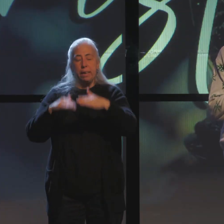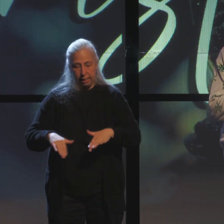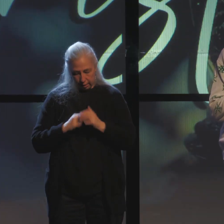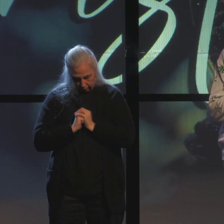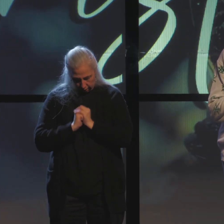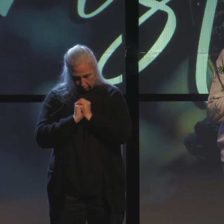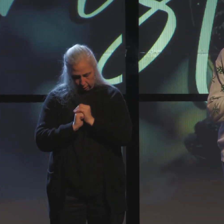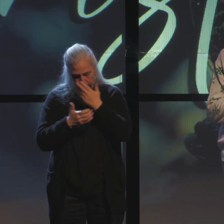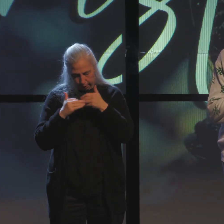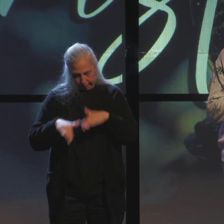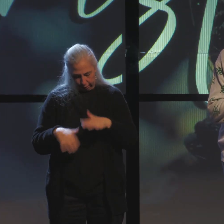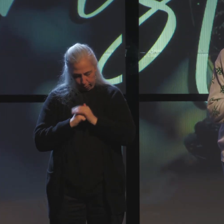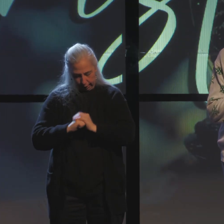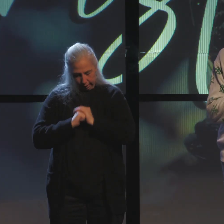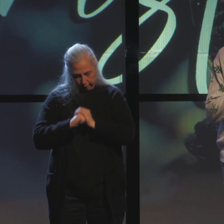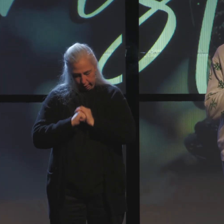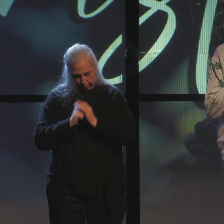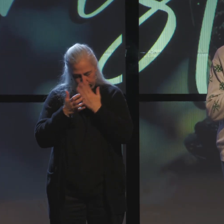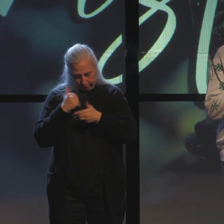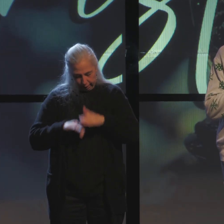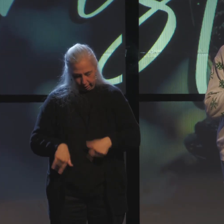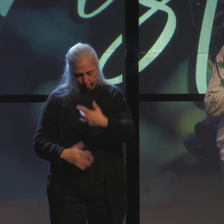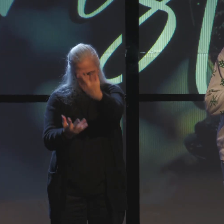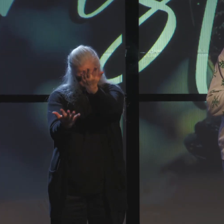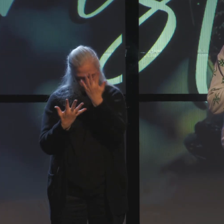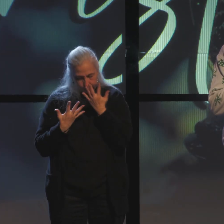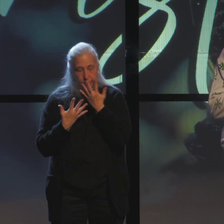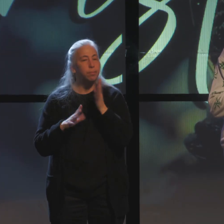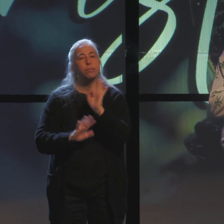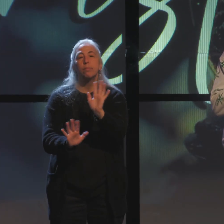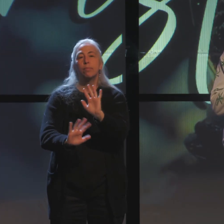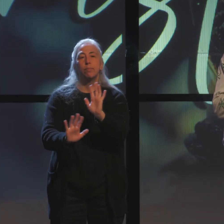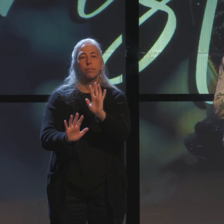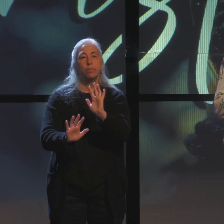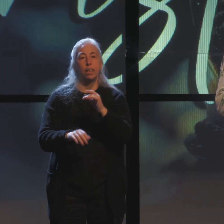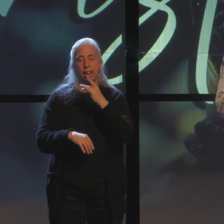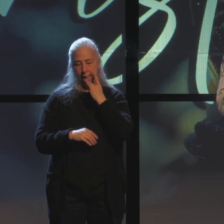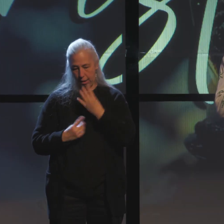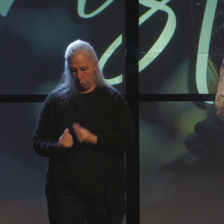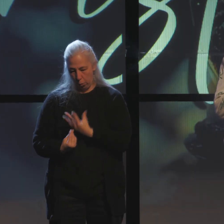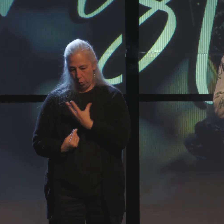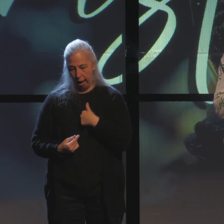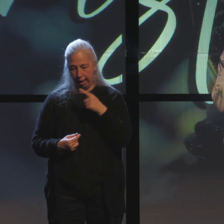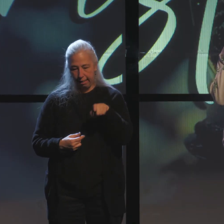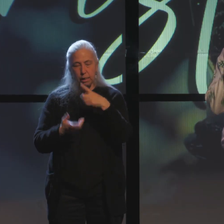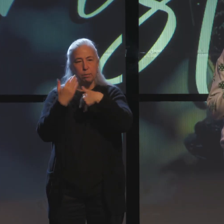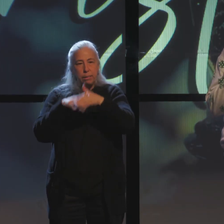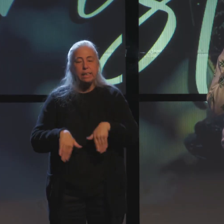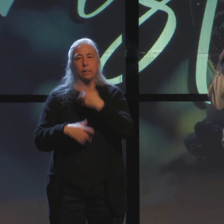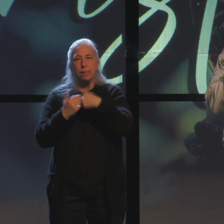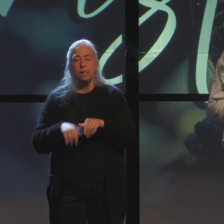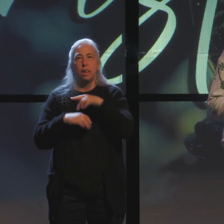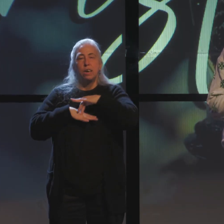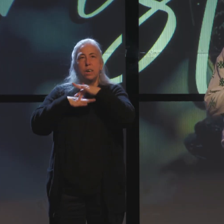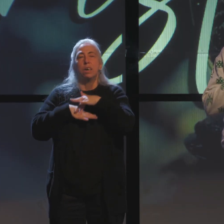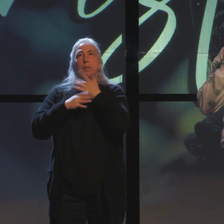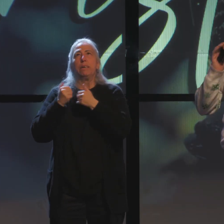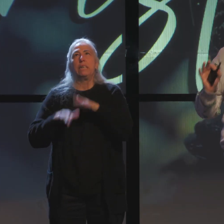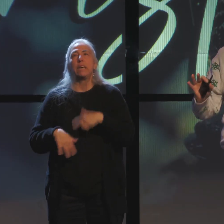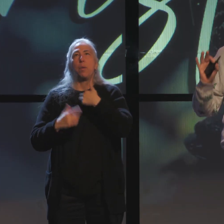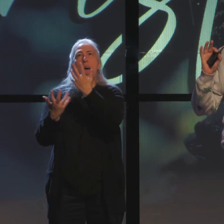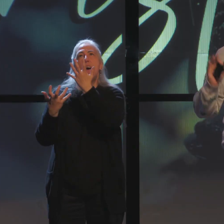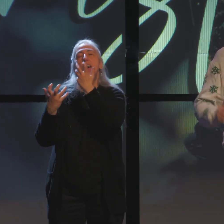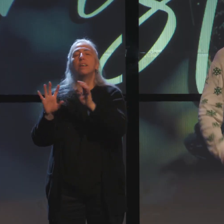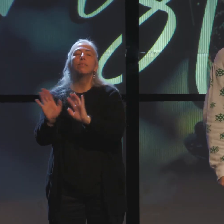peace, give me peace, give me peace, give me peace, give me peace, peace, peace, peace, peace. I'm going to go light my candle. I'm going to get me some peace. Peace, I need peace, I need peace. I guess I'm thinking about it. I need peace.